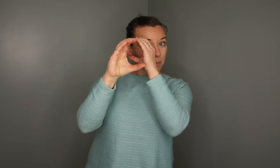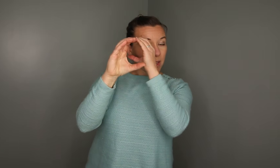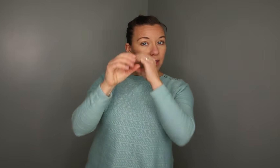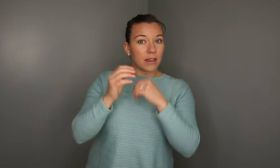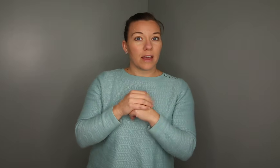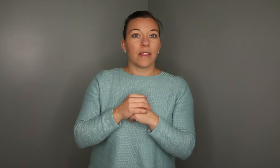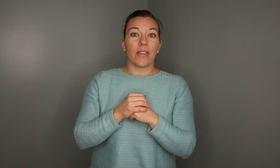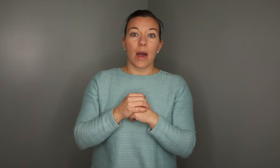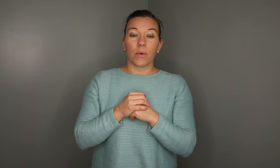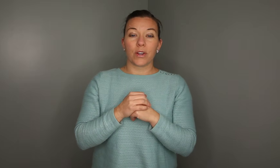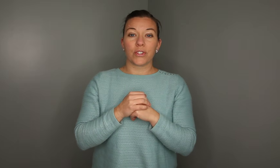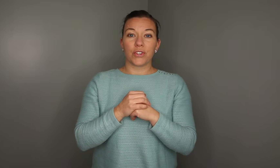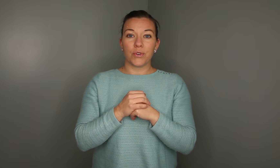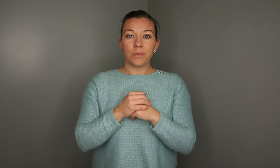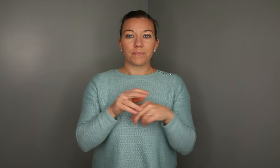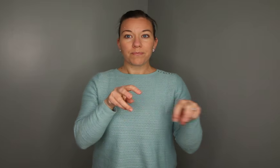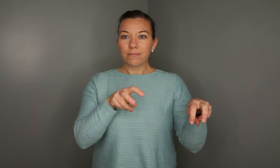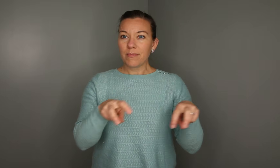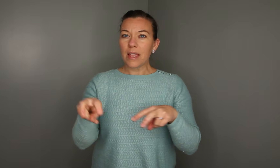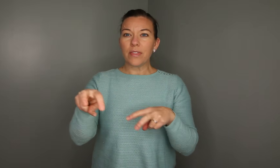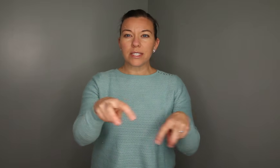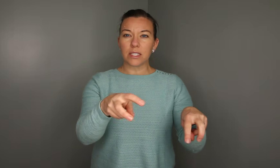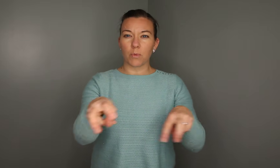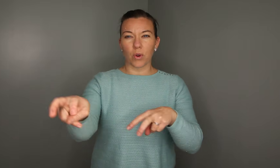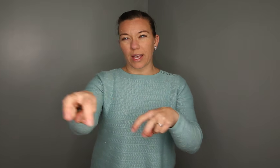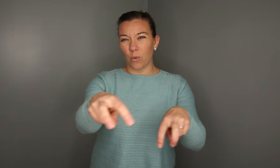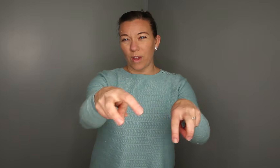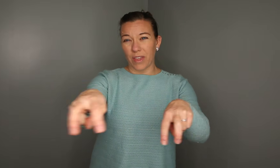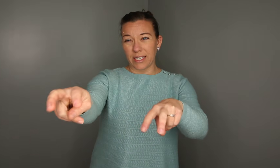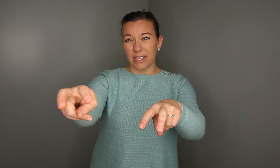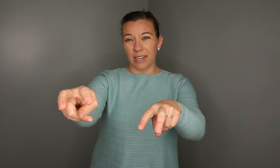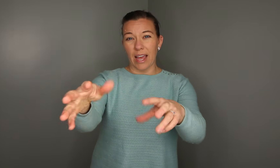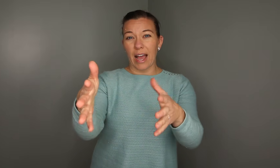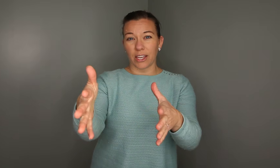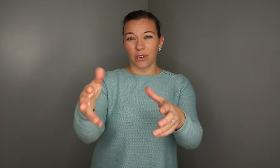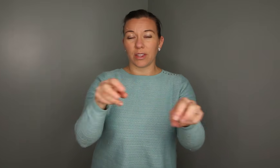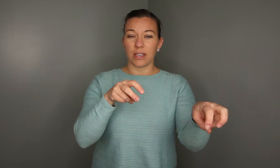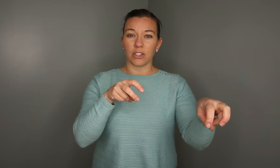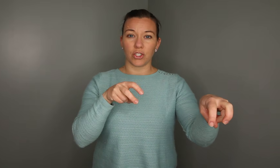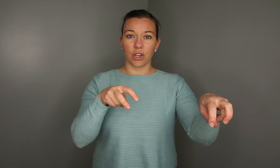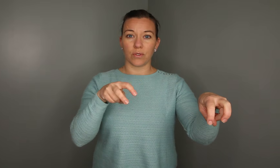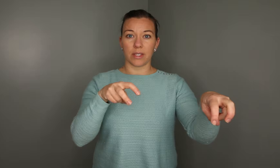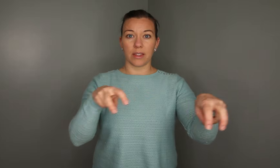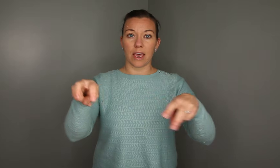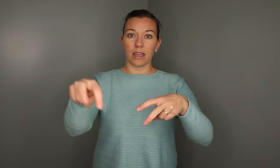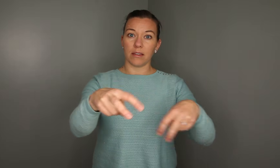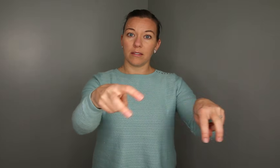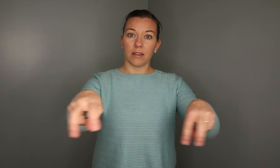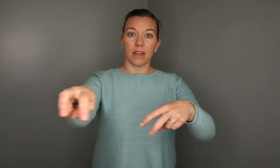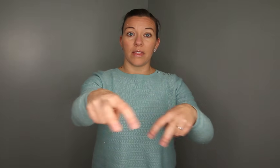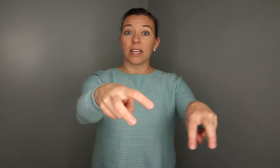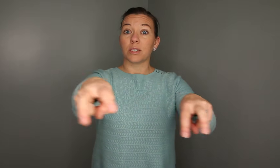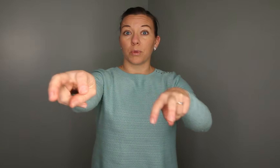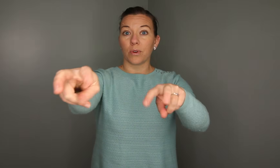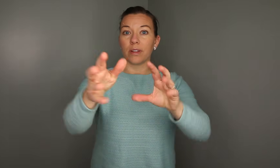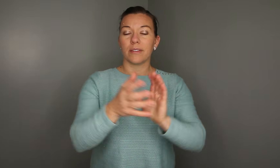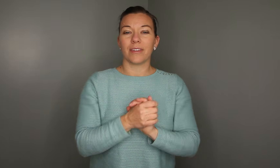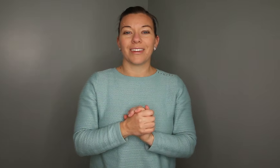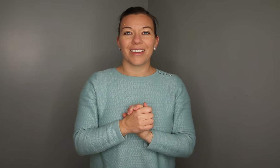something. That works too. This is more like what they did accurately, just shows that they explored.